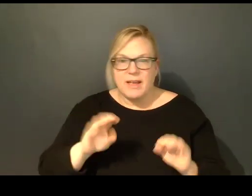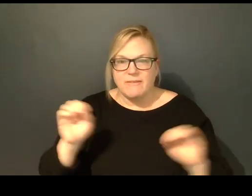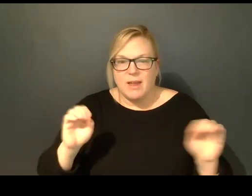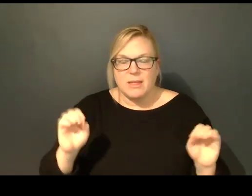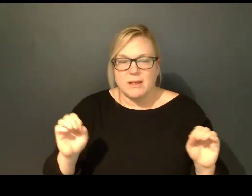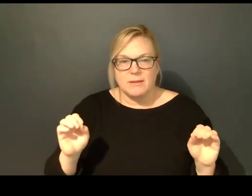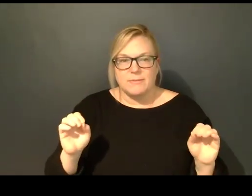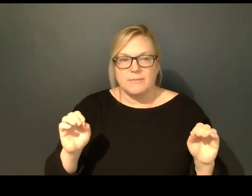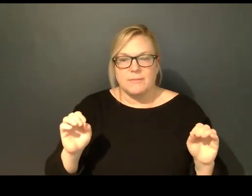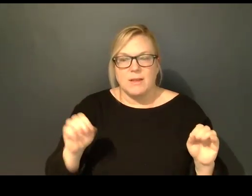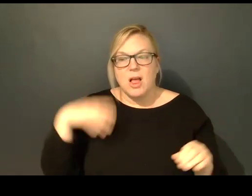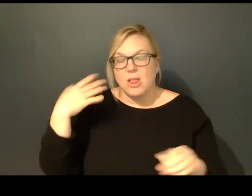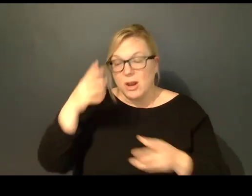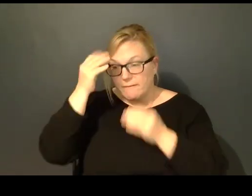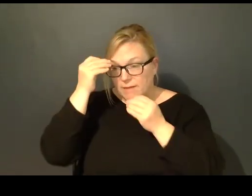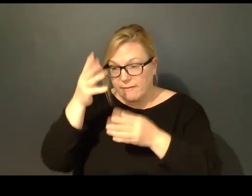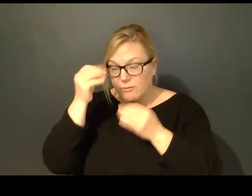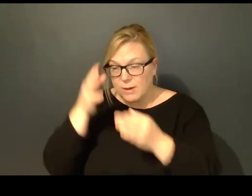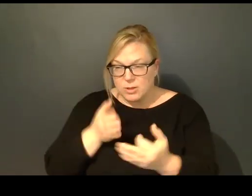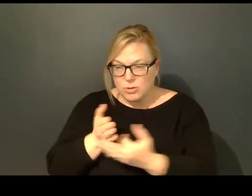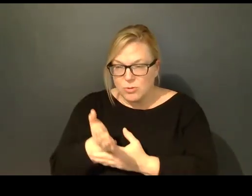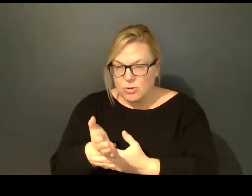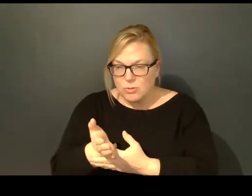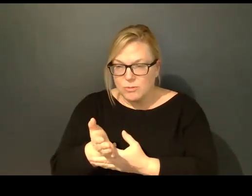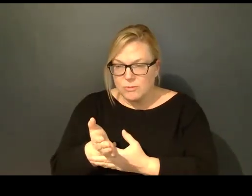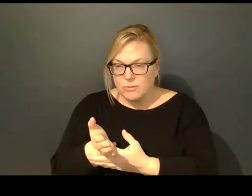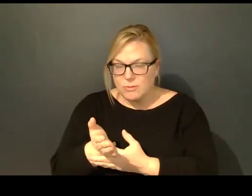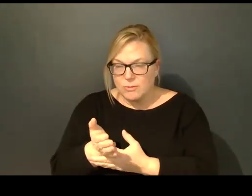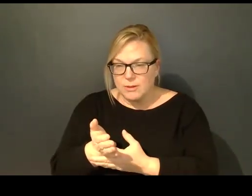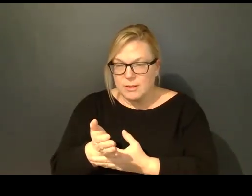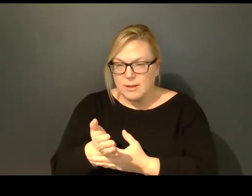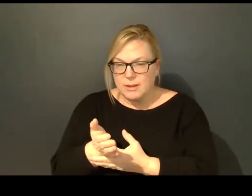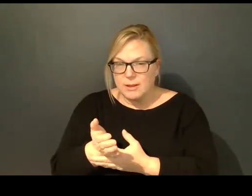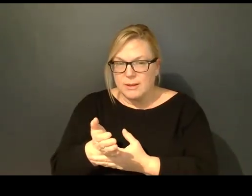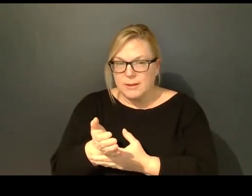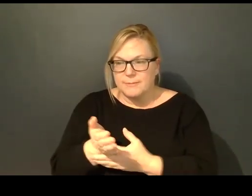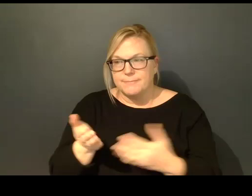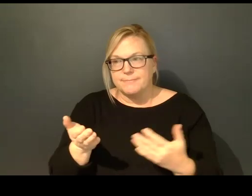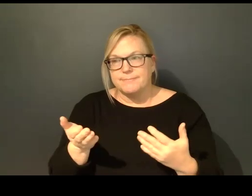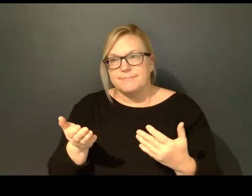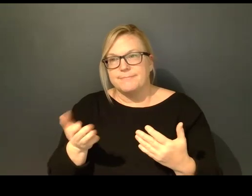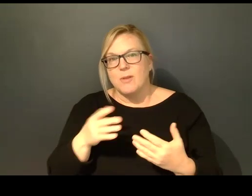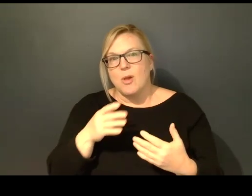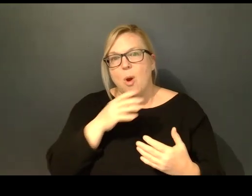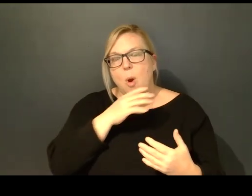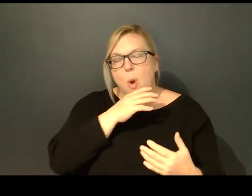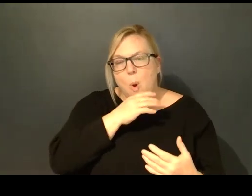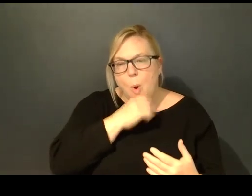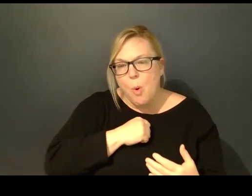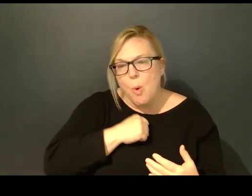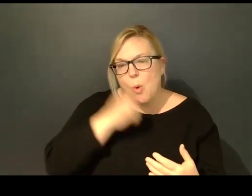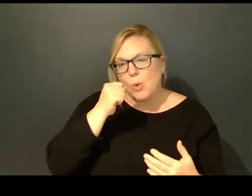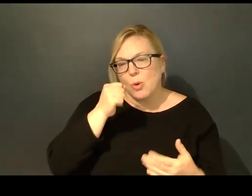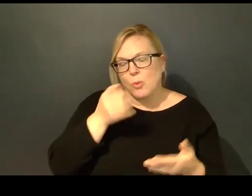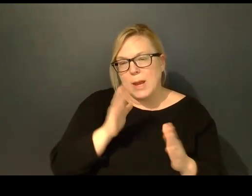lot of information is coming through. It is not coming through let's call it the older media forms,